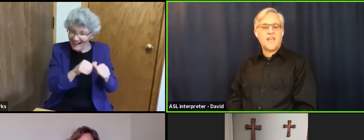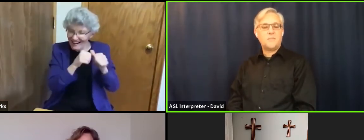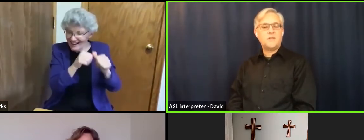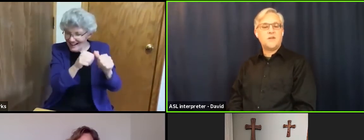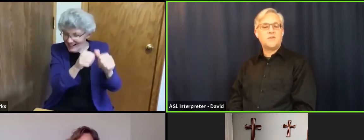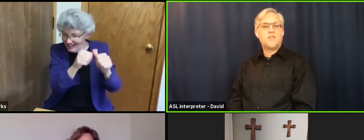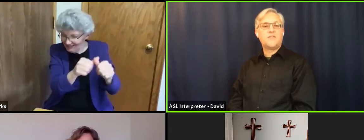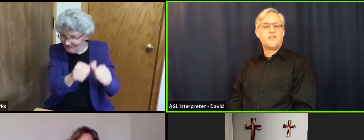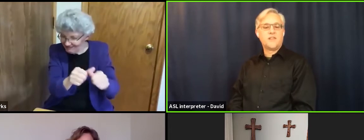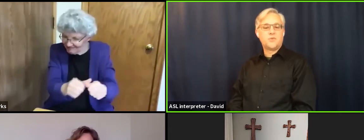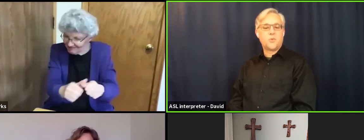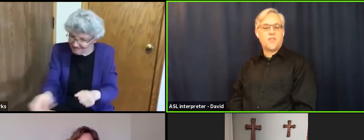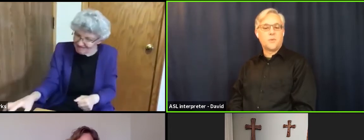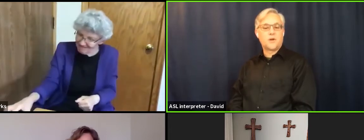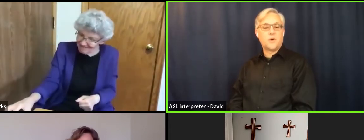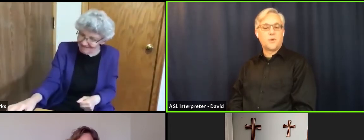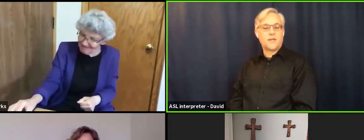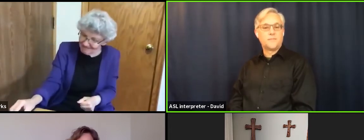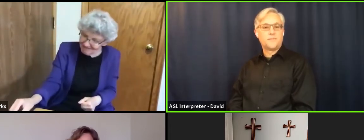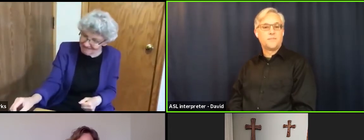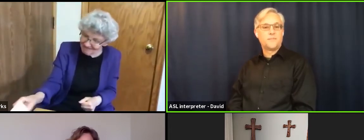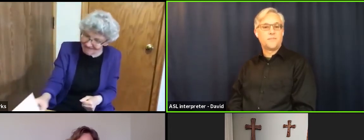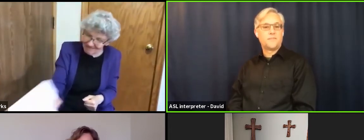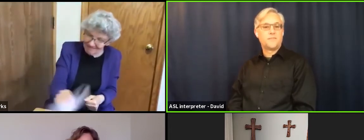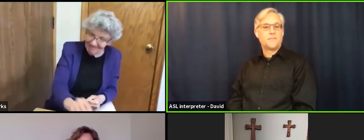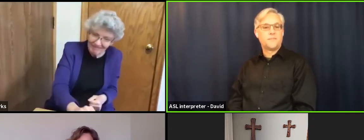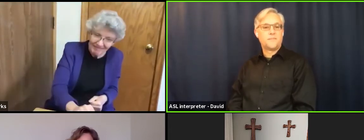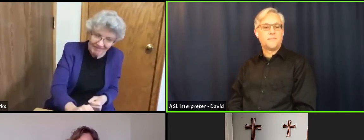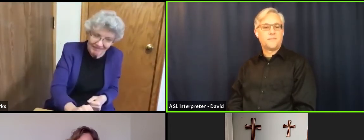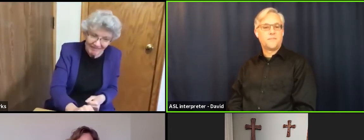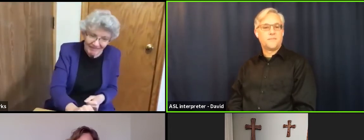As they came near to the village where they were going,